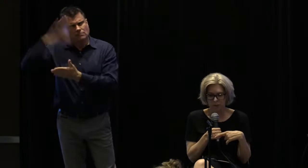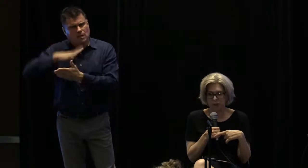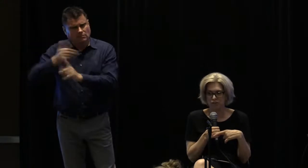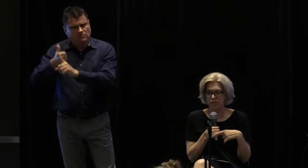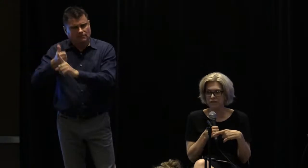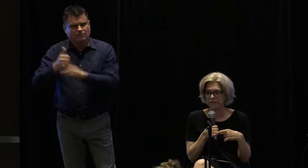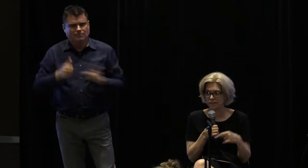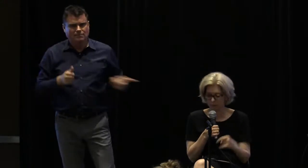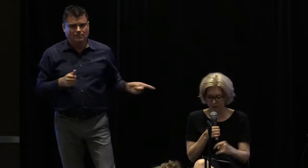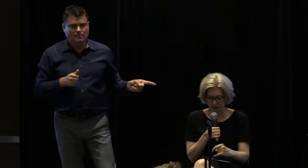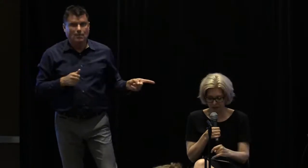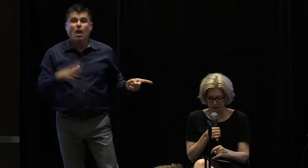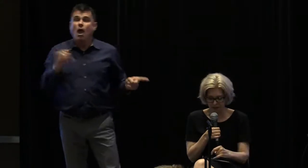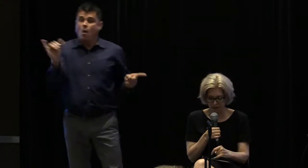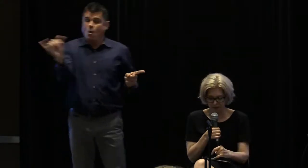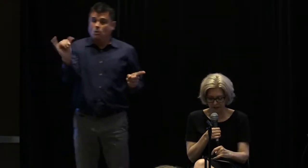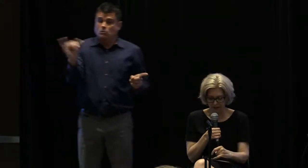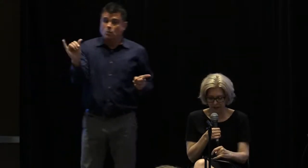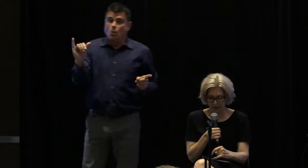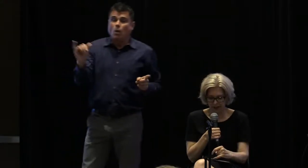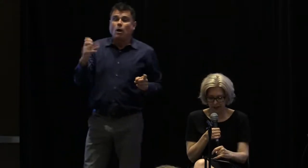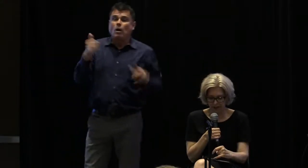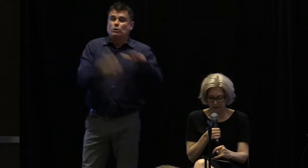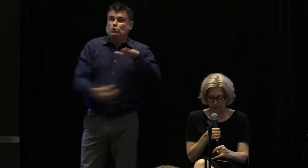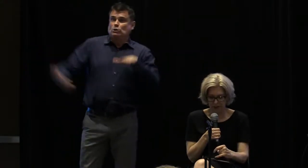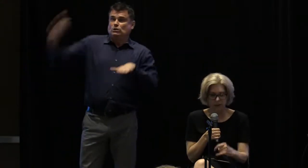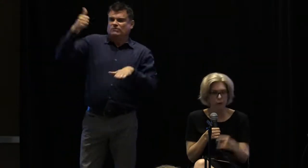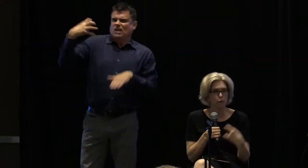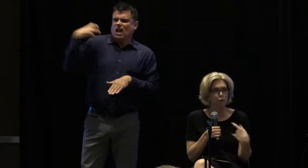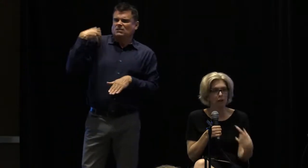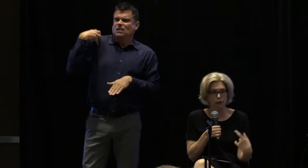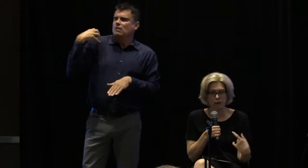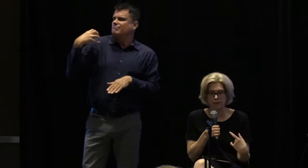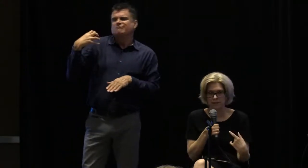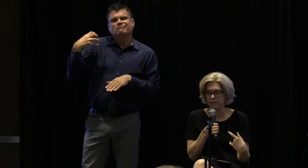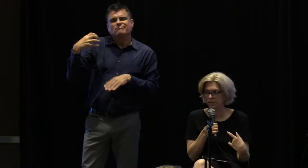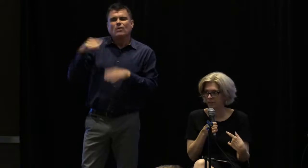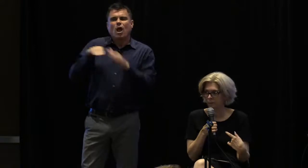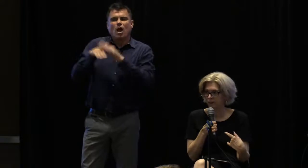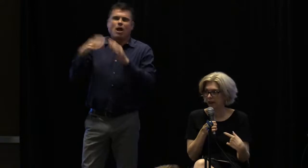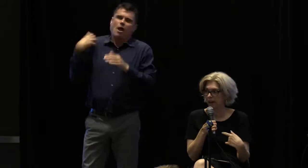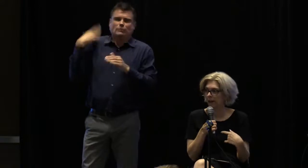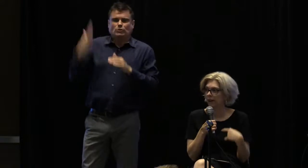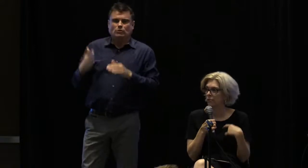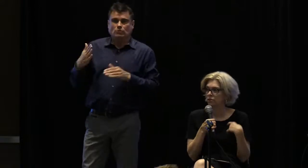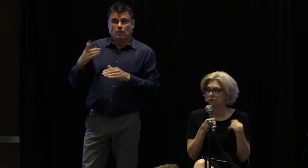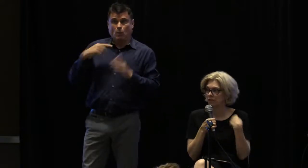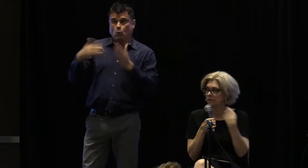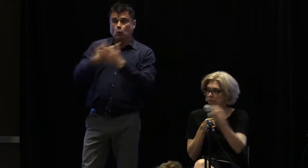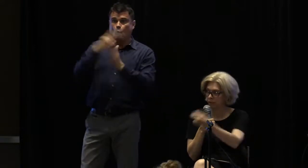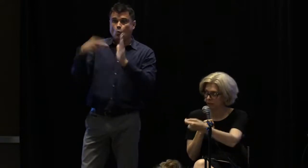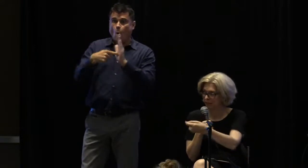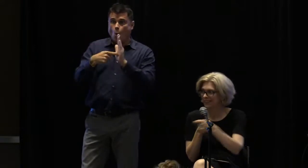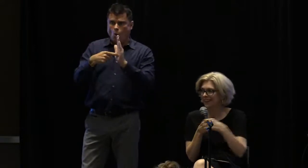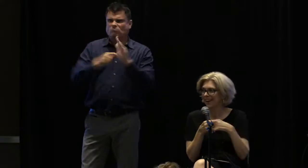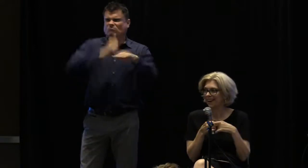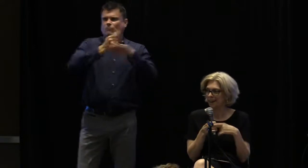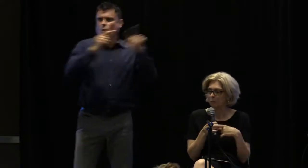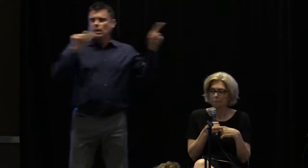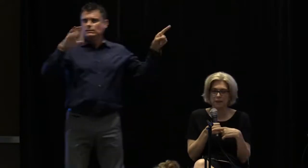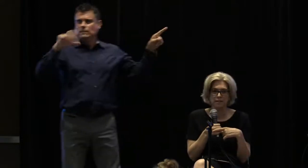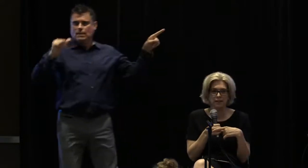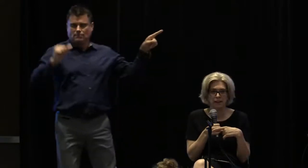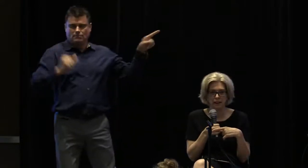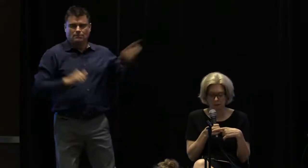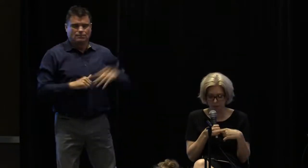And the role of Chief Accessibility Officer. There are a number of priorities under the Accessible Canada Act, which are very similar